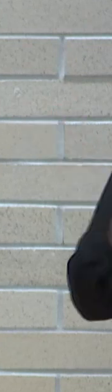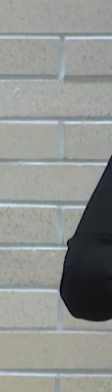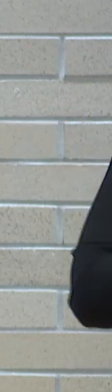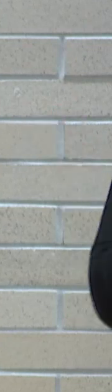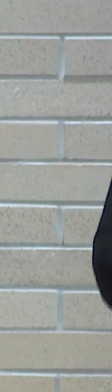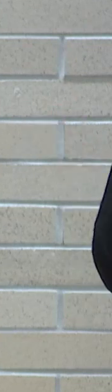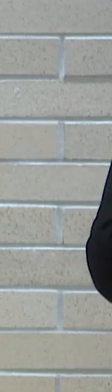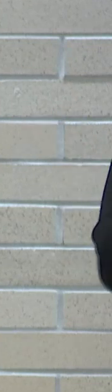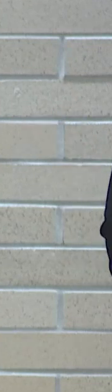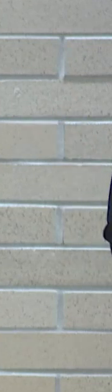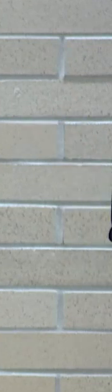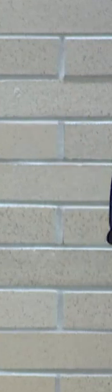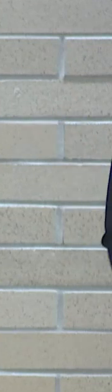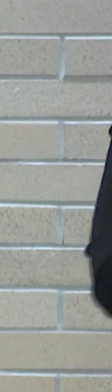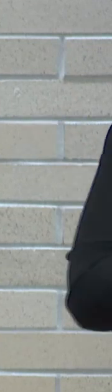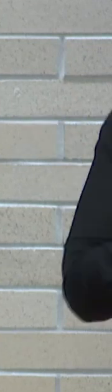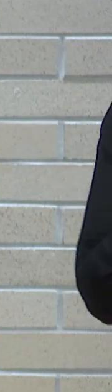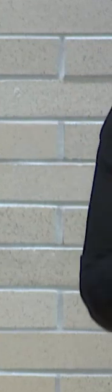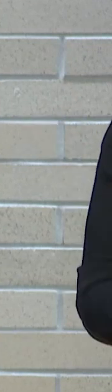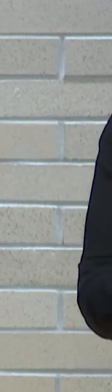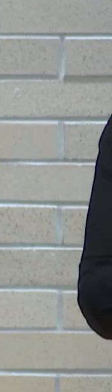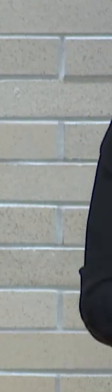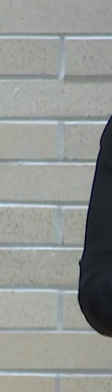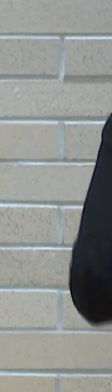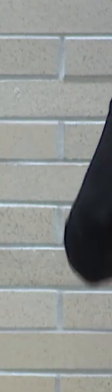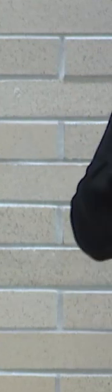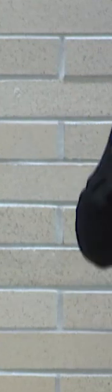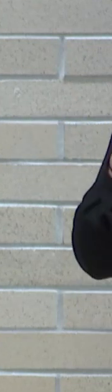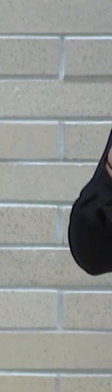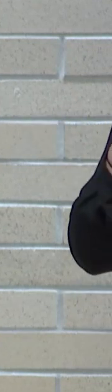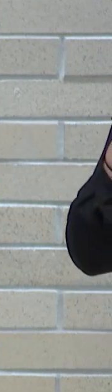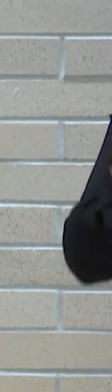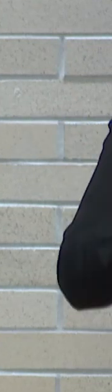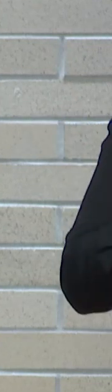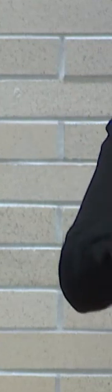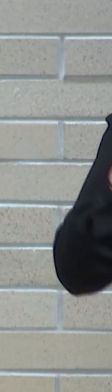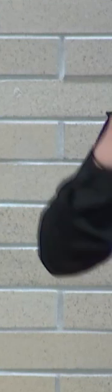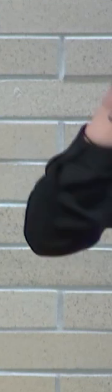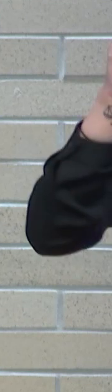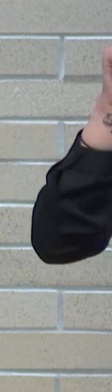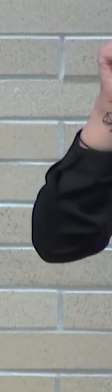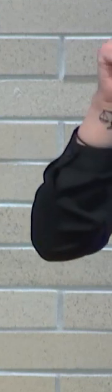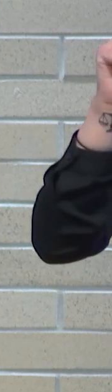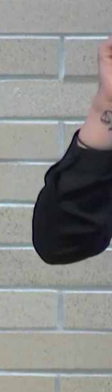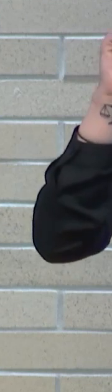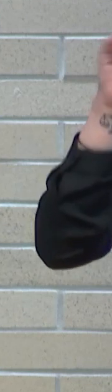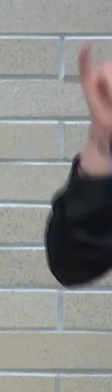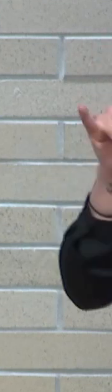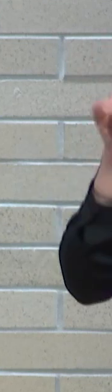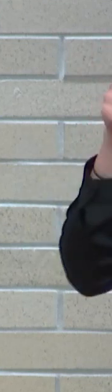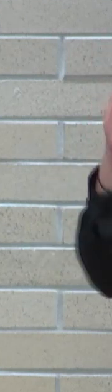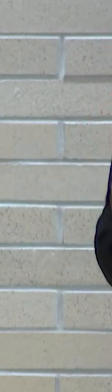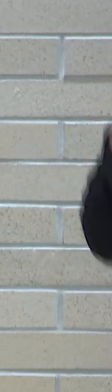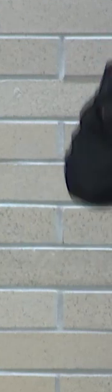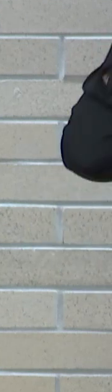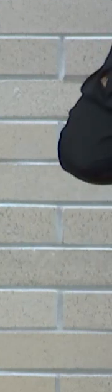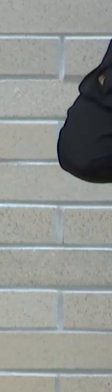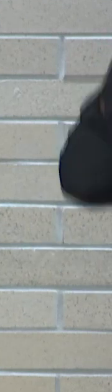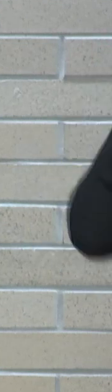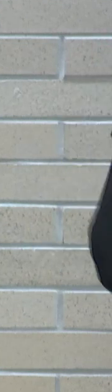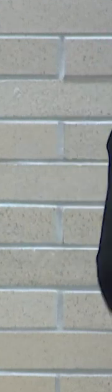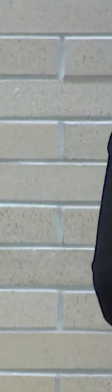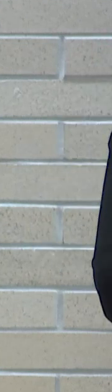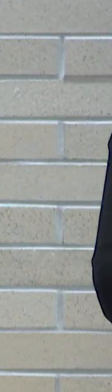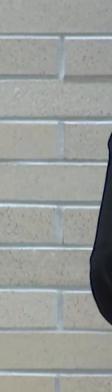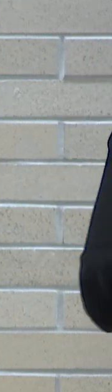decade. Currently, she serves as a proud member of the Ministry of Music under the guidance of her father and pastor. So now that you know a bit